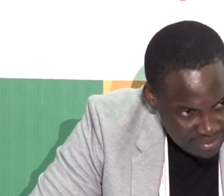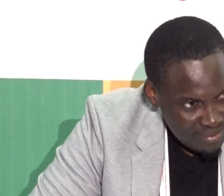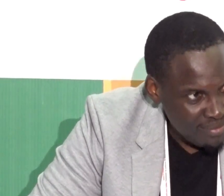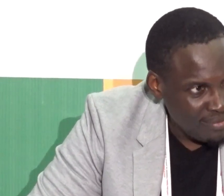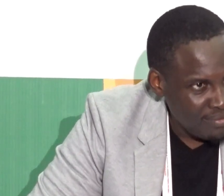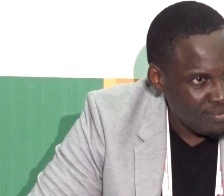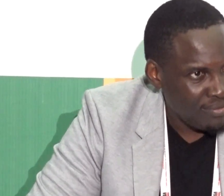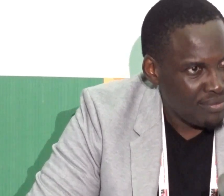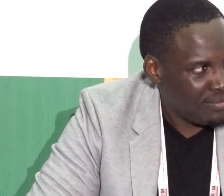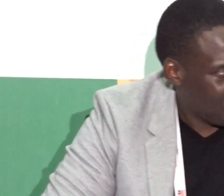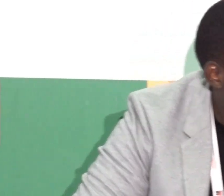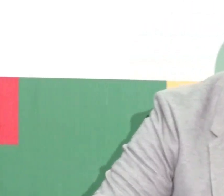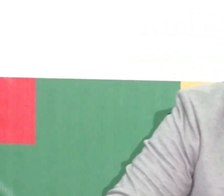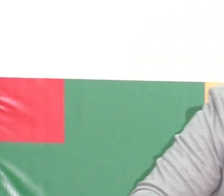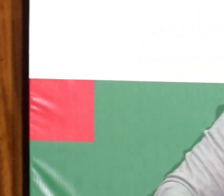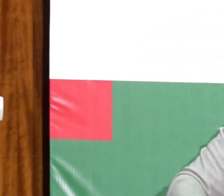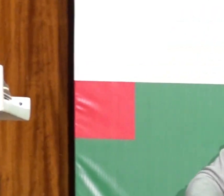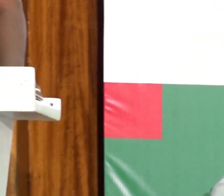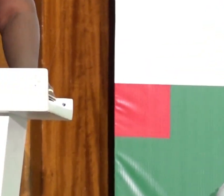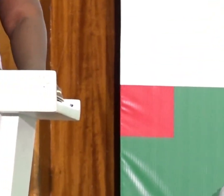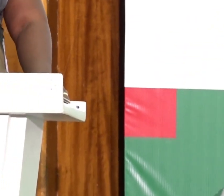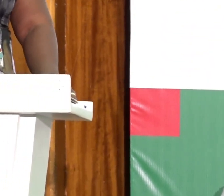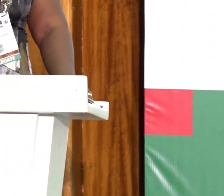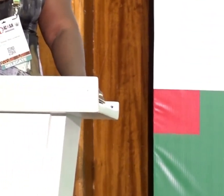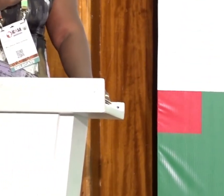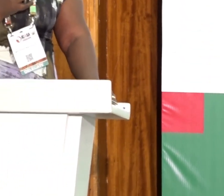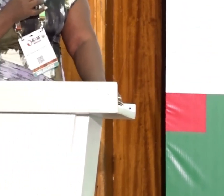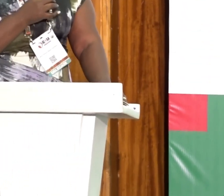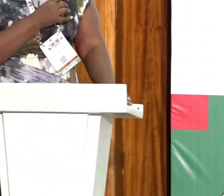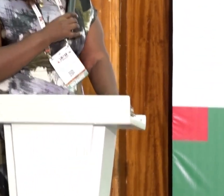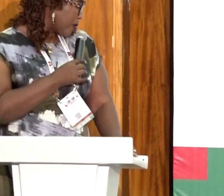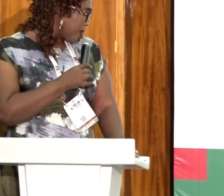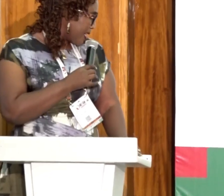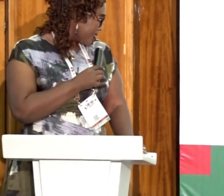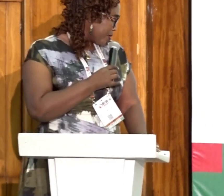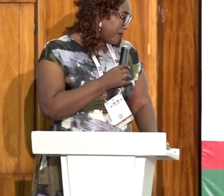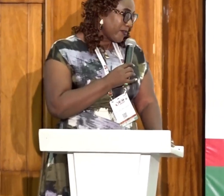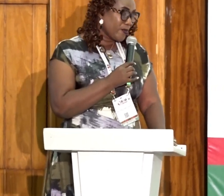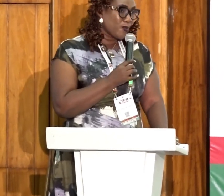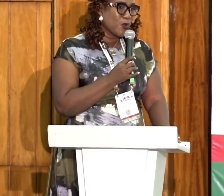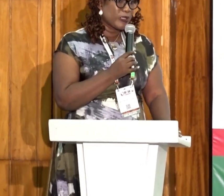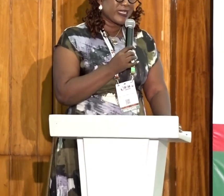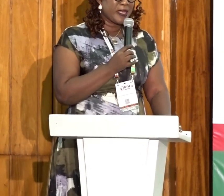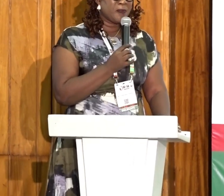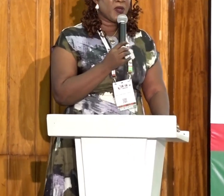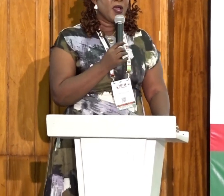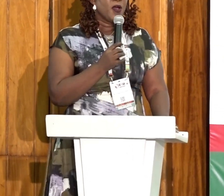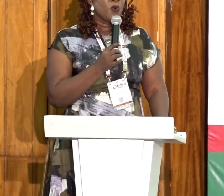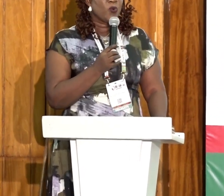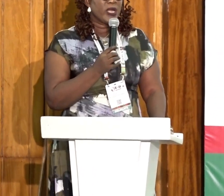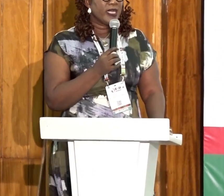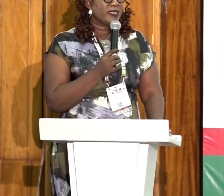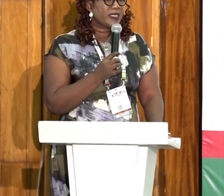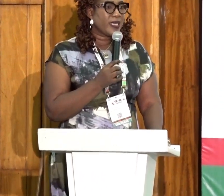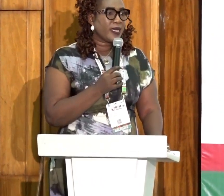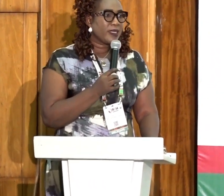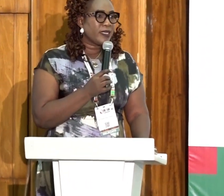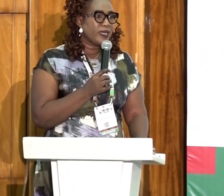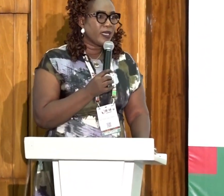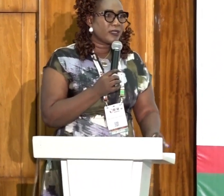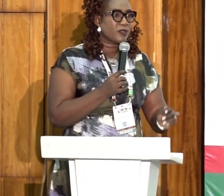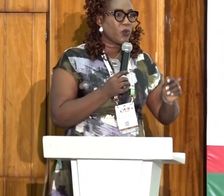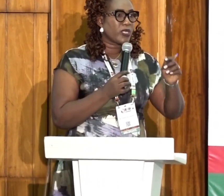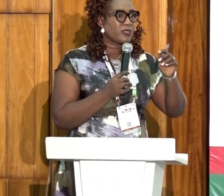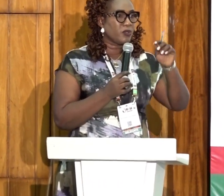we were supposed to have 10 minutes, but because the other two speakers didn't show up, I had to give you more time. We'll quickly take